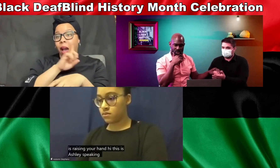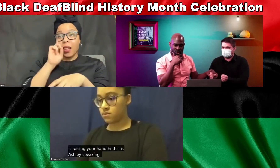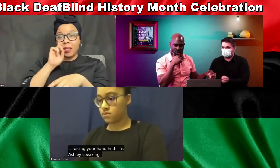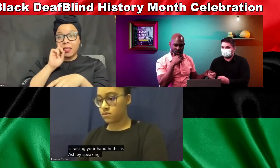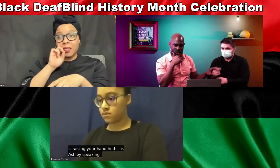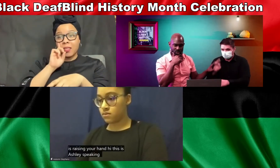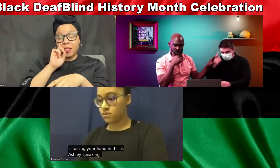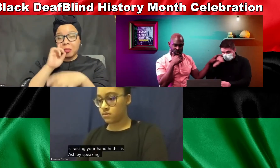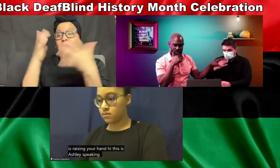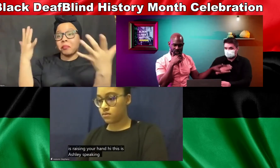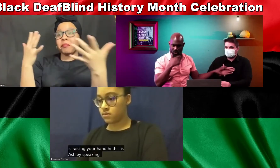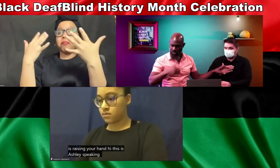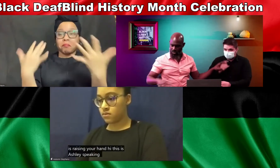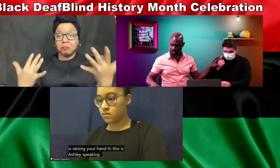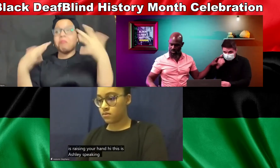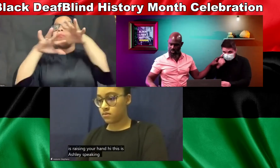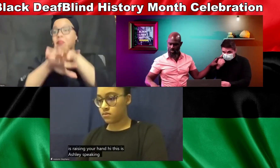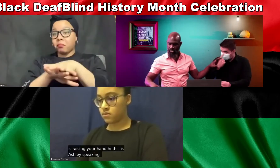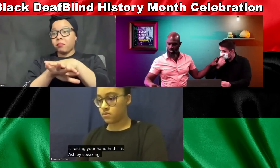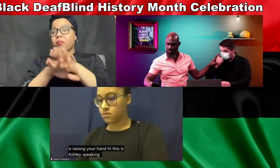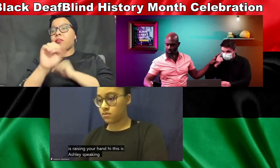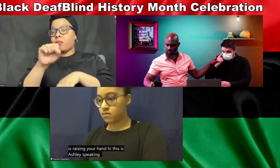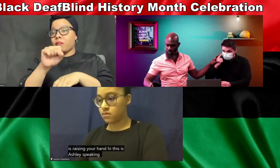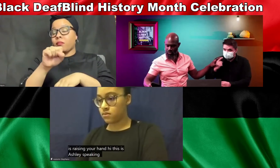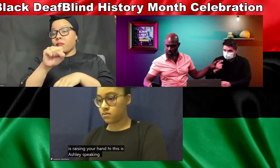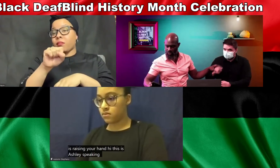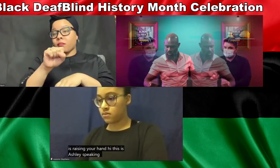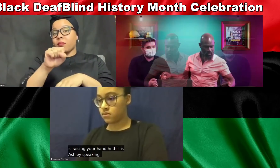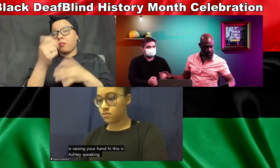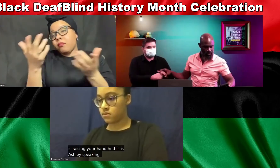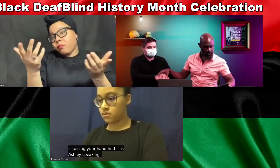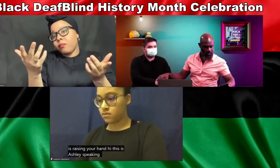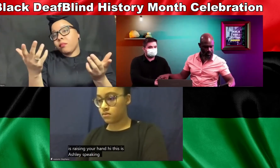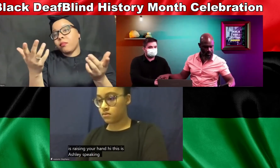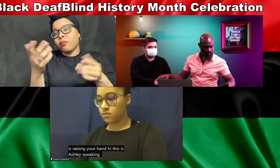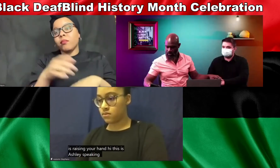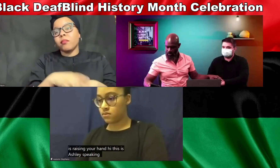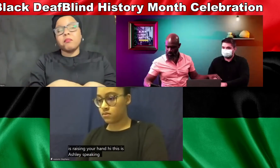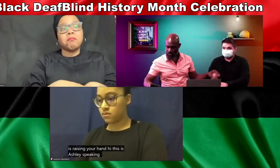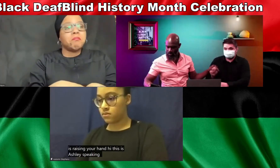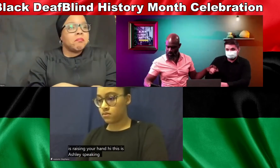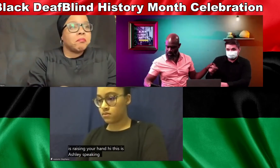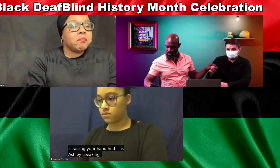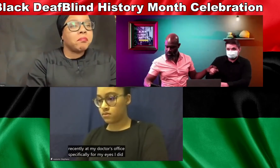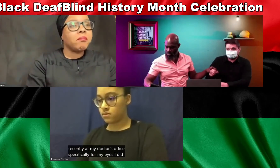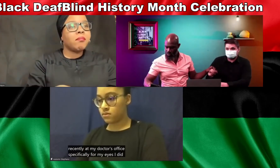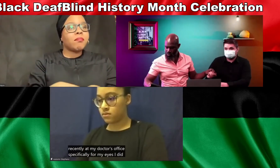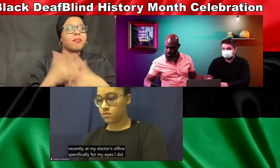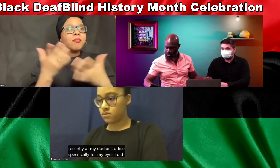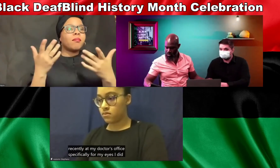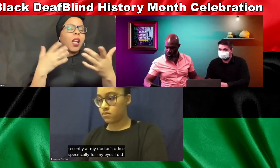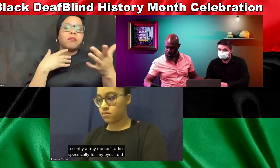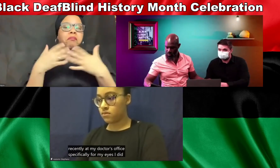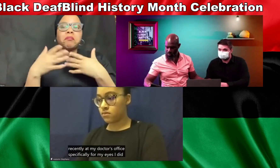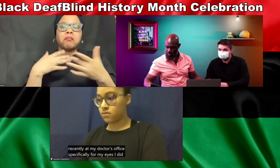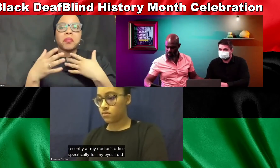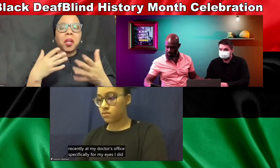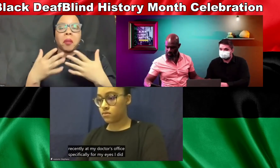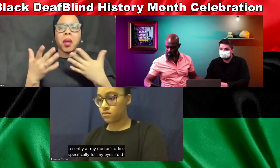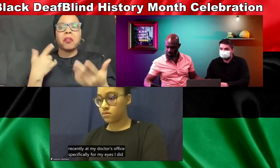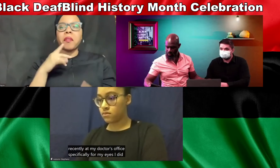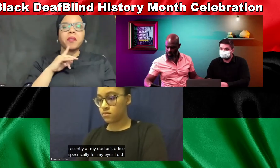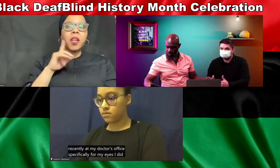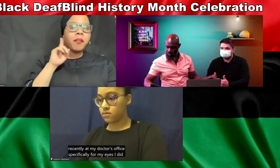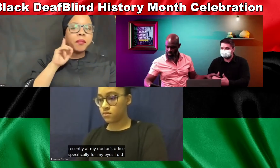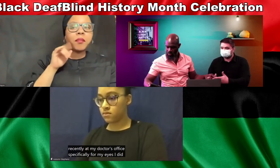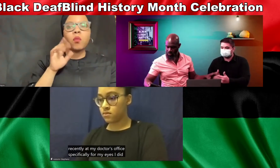Recently at my doctor's office, specifically for my eyes, I did see those two things kind of come together and